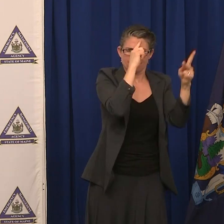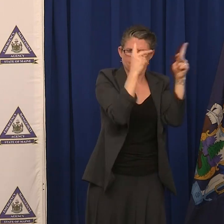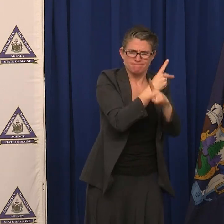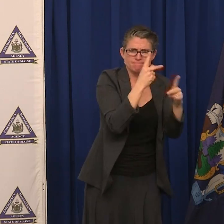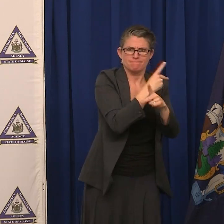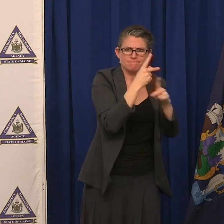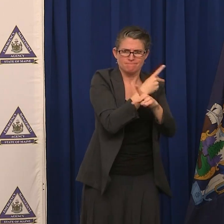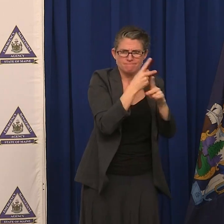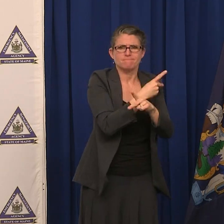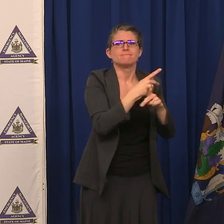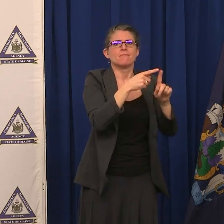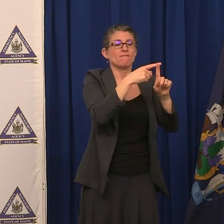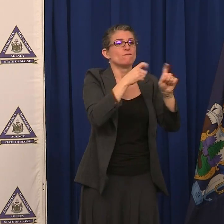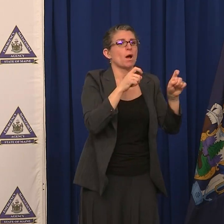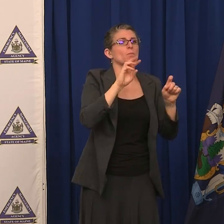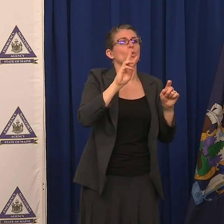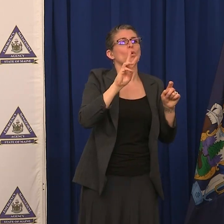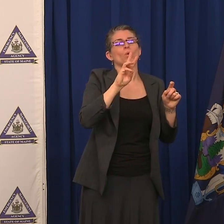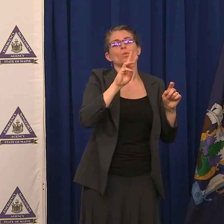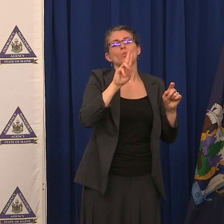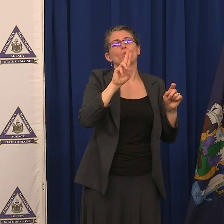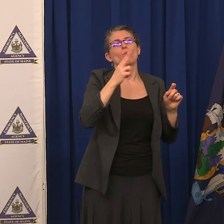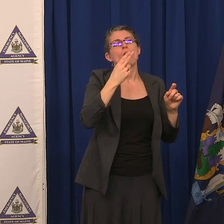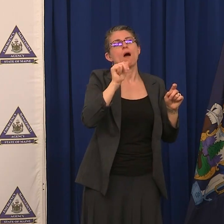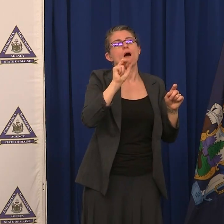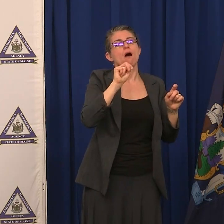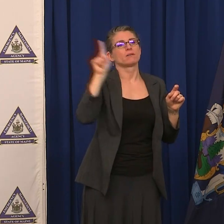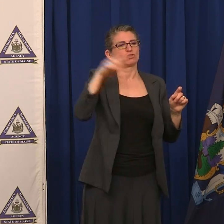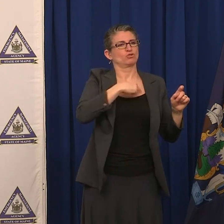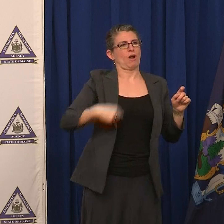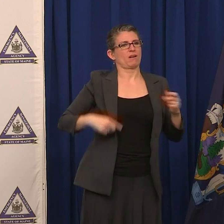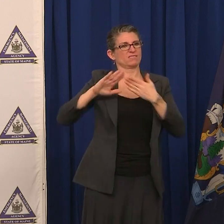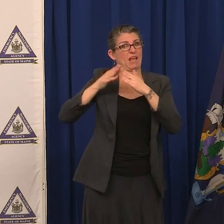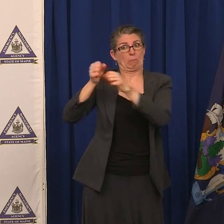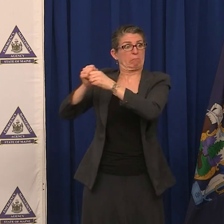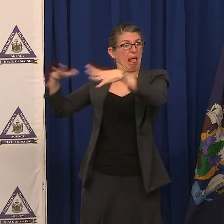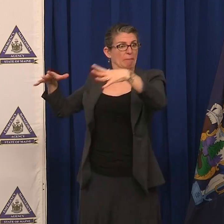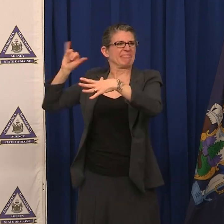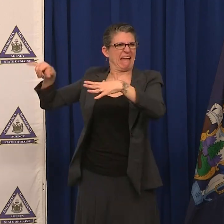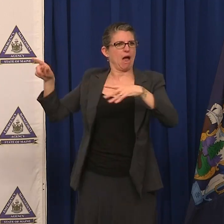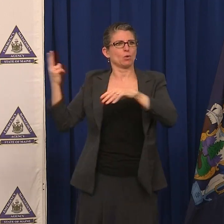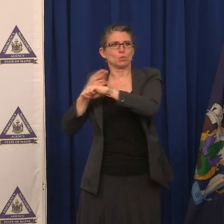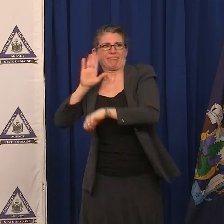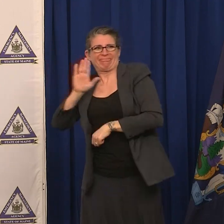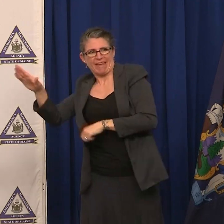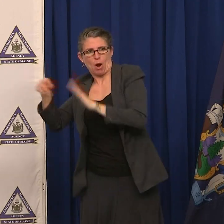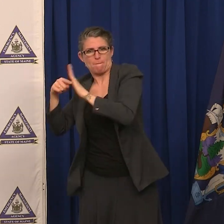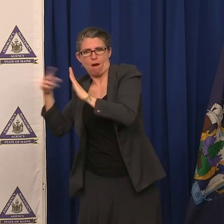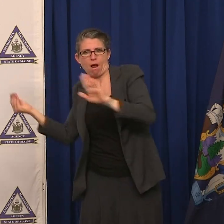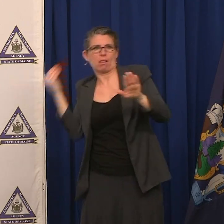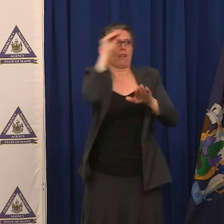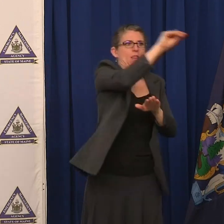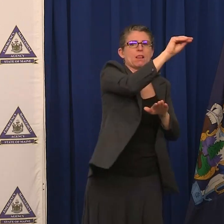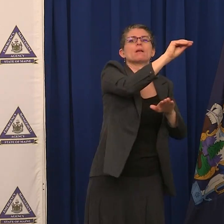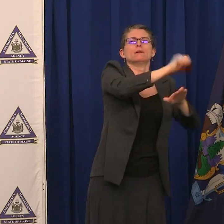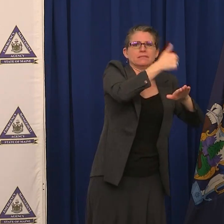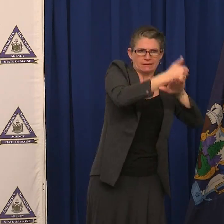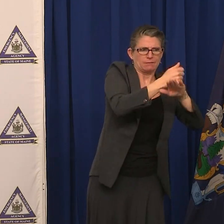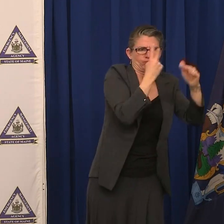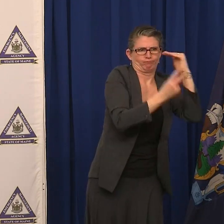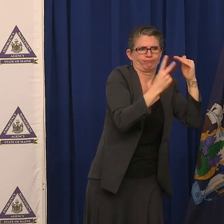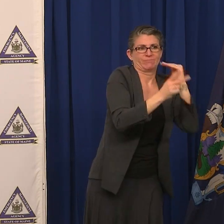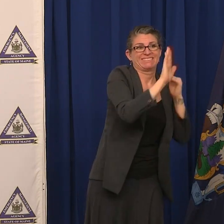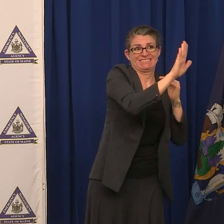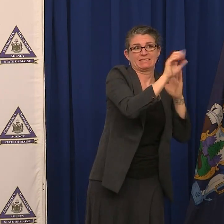model. We use all of them. And because what we're doing is not looking for one model and one projection,